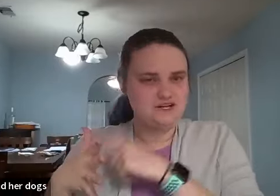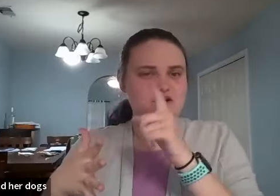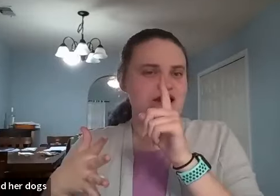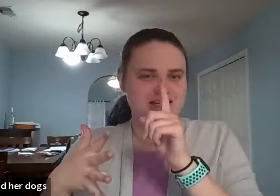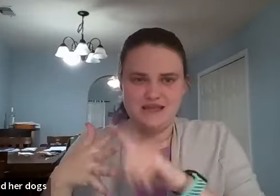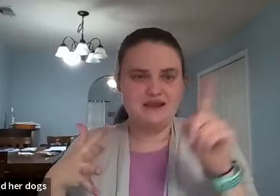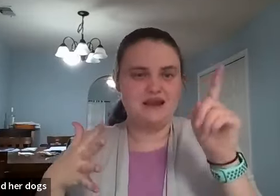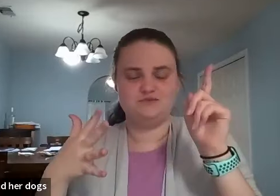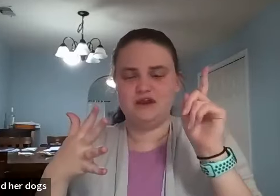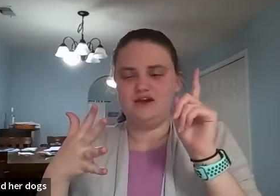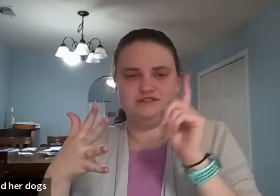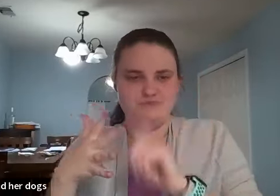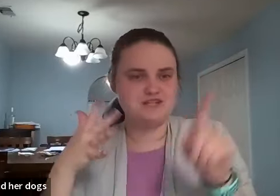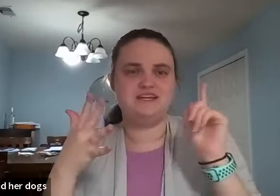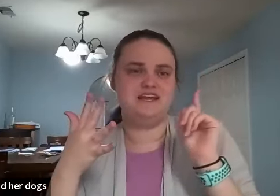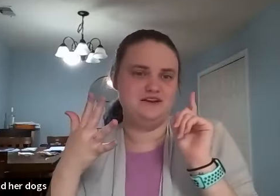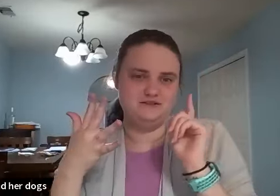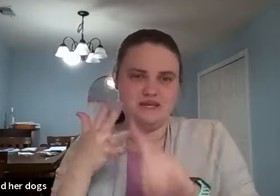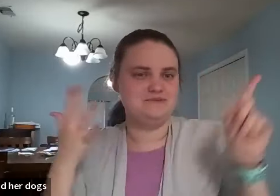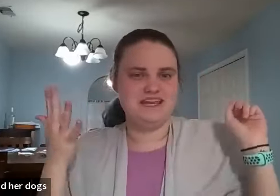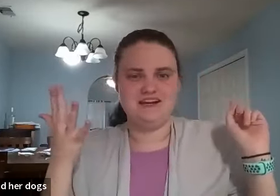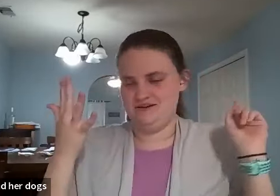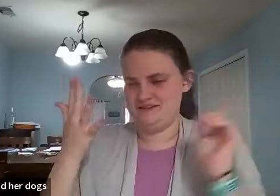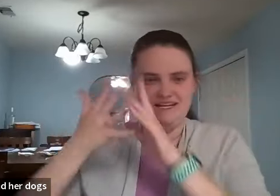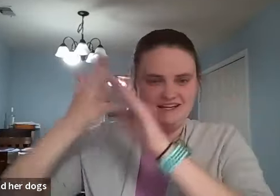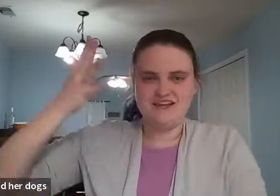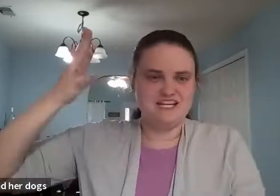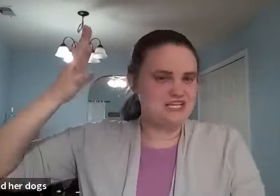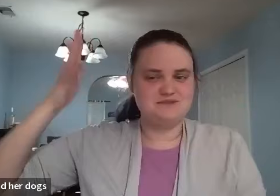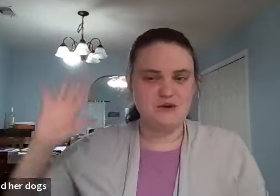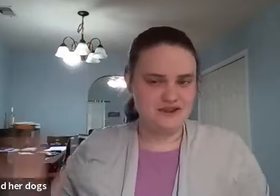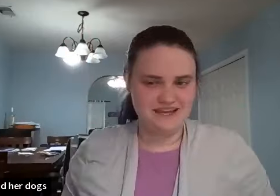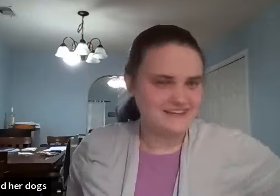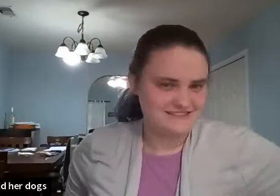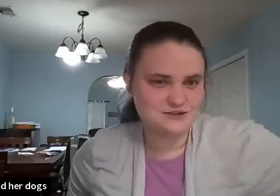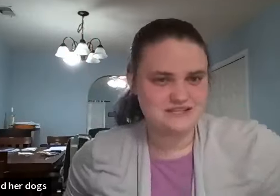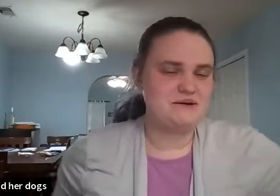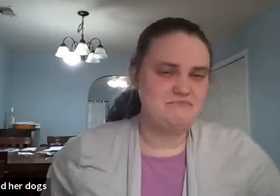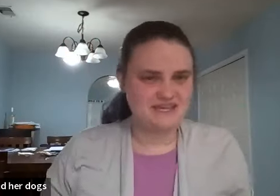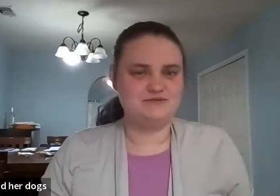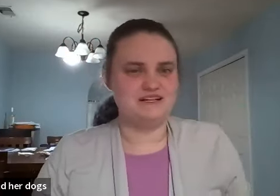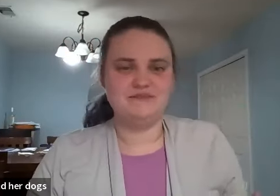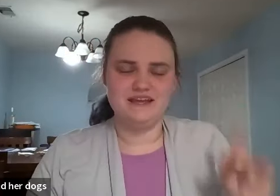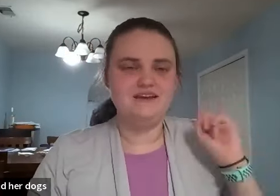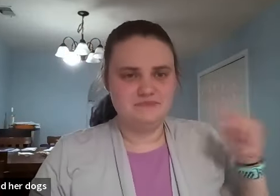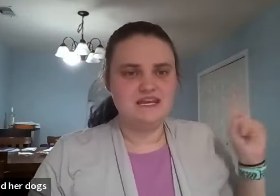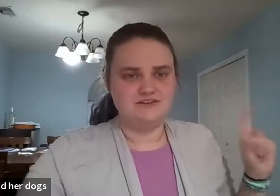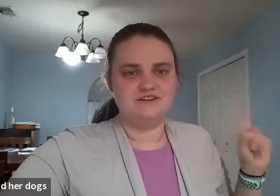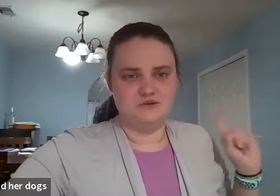French fries, hash browns, mashed potatoes, baked potatoes. I mean, it just keeps going. And that's always my biggest one, is I'm like, potatoes are the